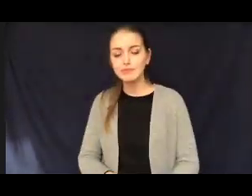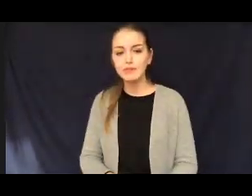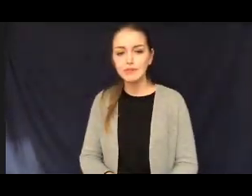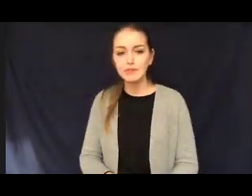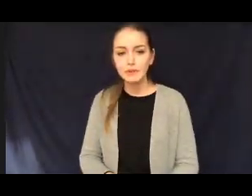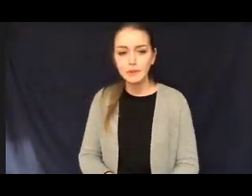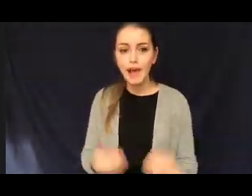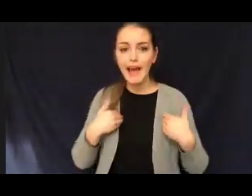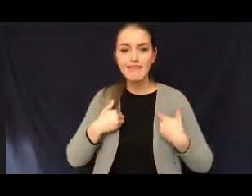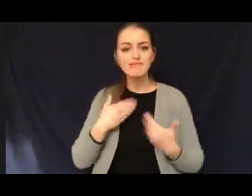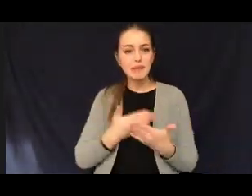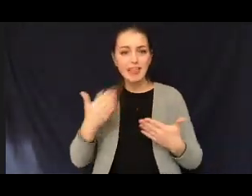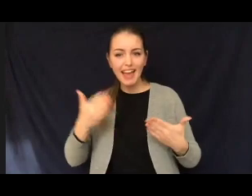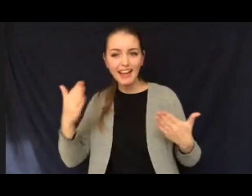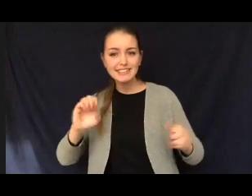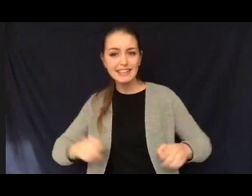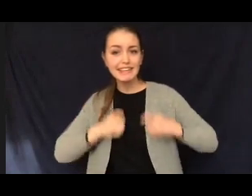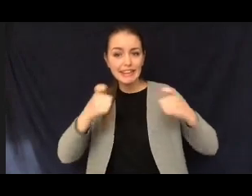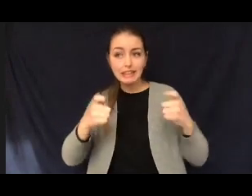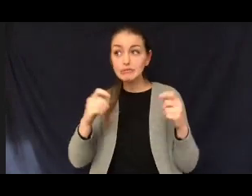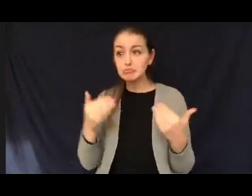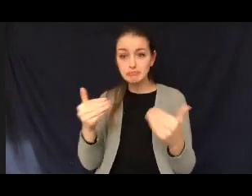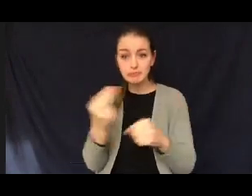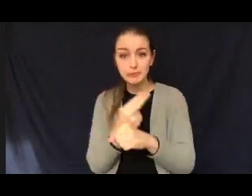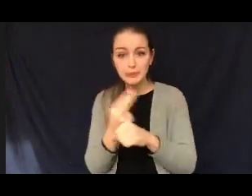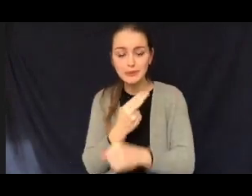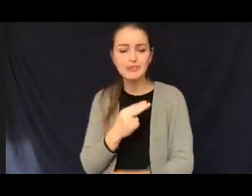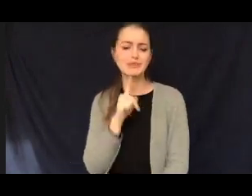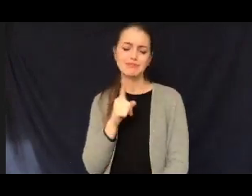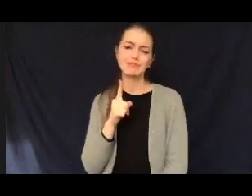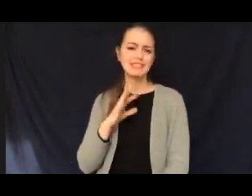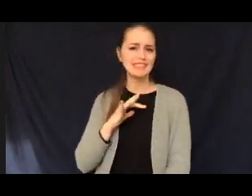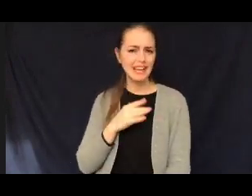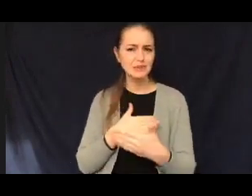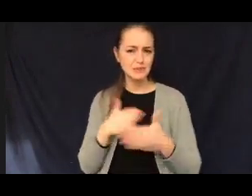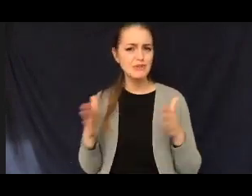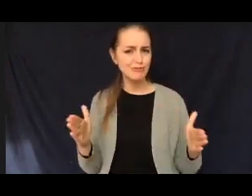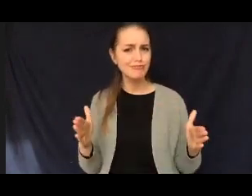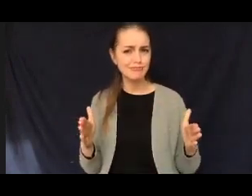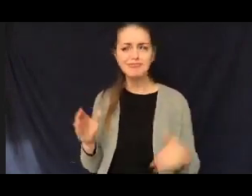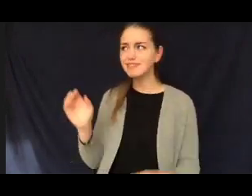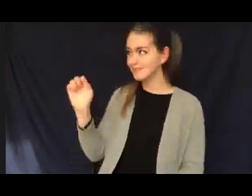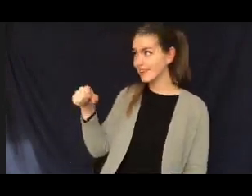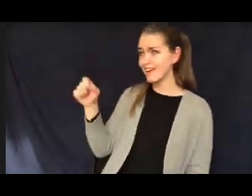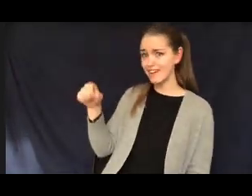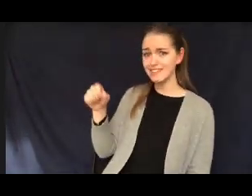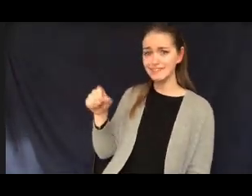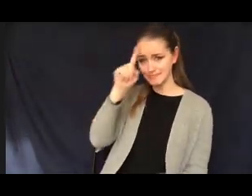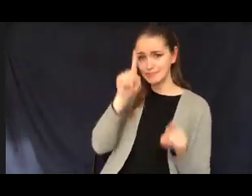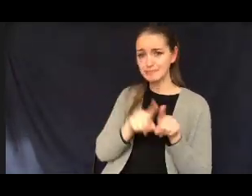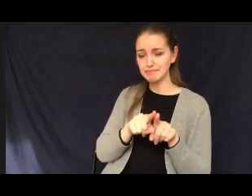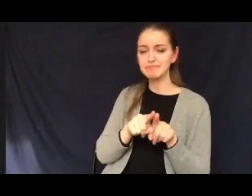we've got supplies that we give them to use and all that stuff. But it's a pretty nice little art room. Yeah.